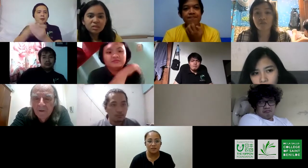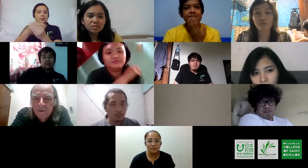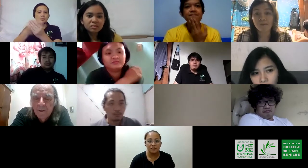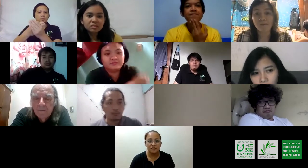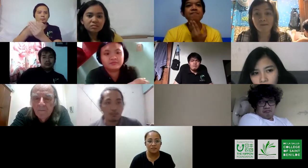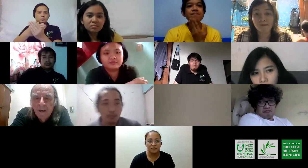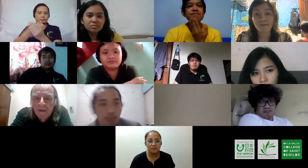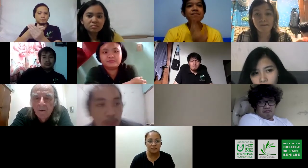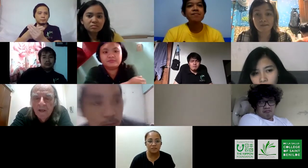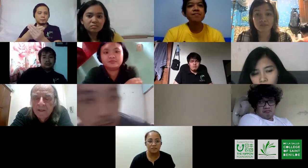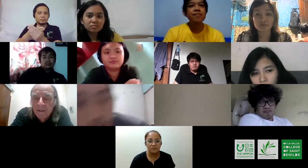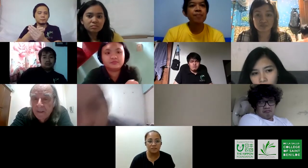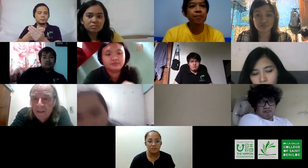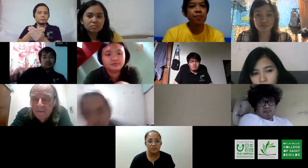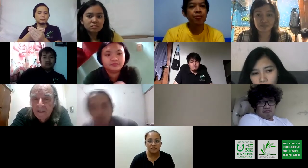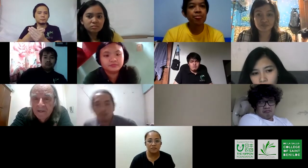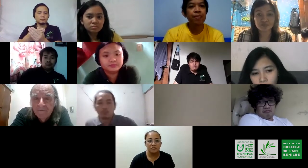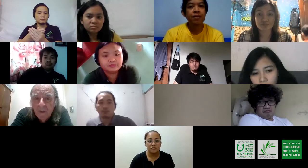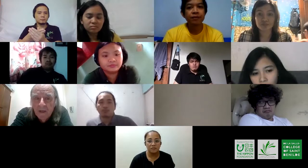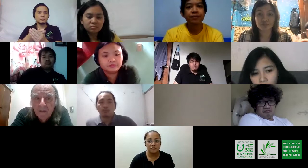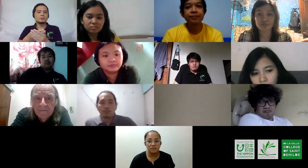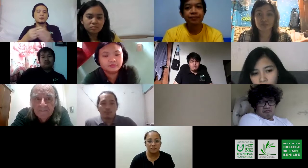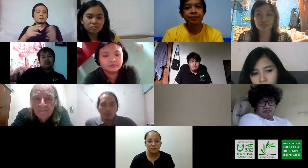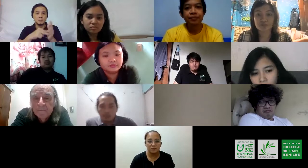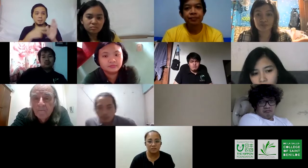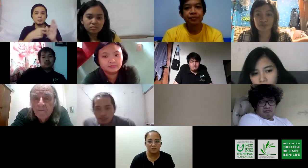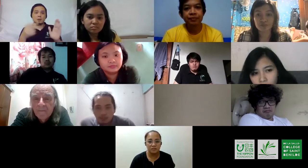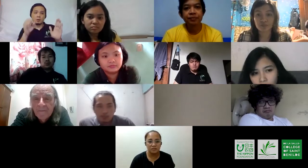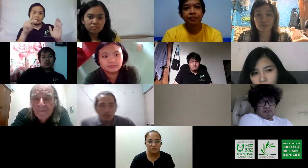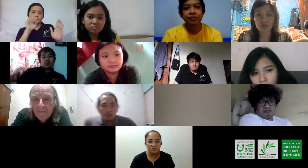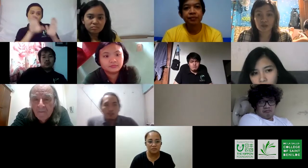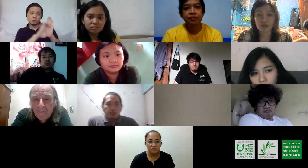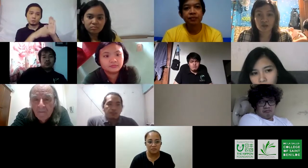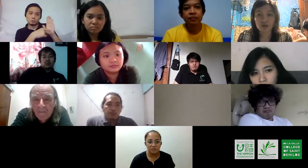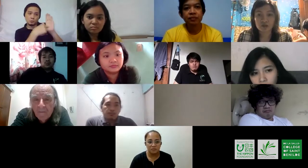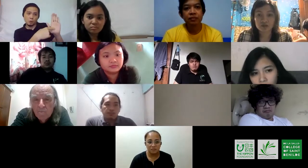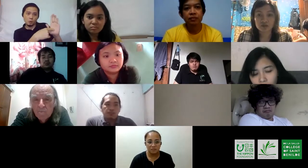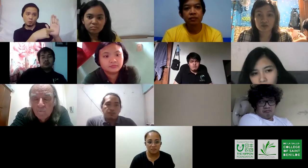You're going to show them a mango and let them make up signs for mango?